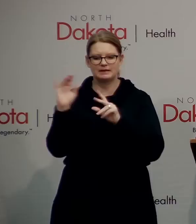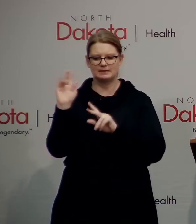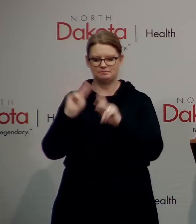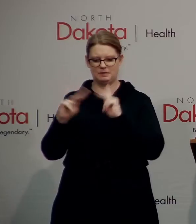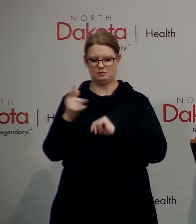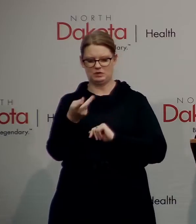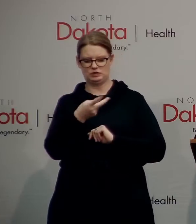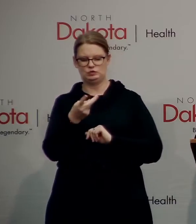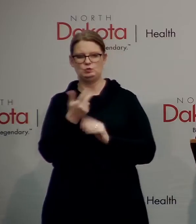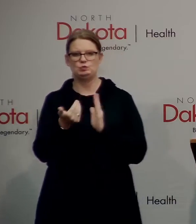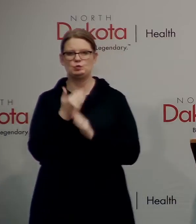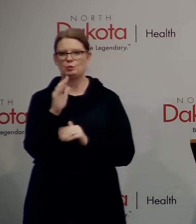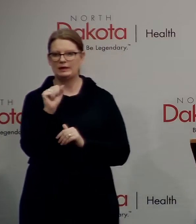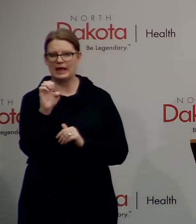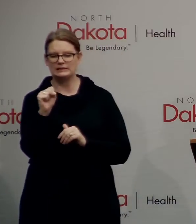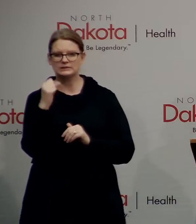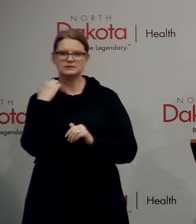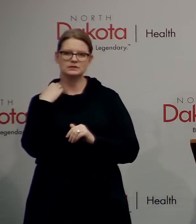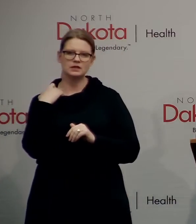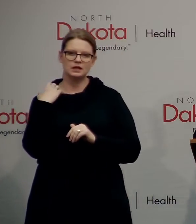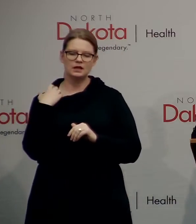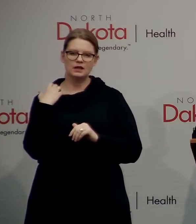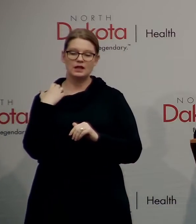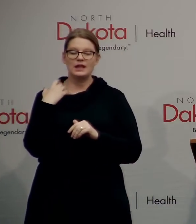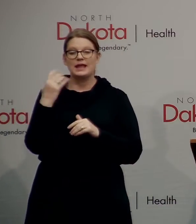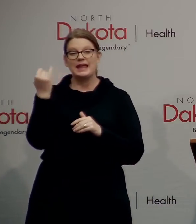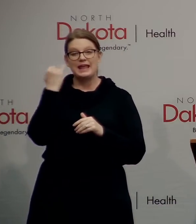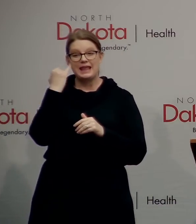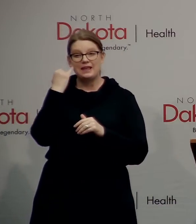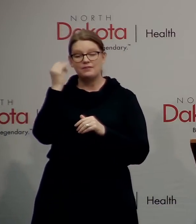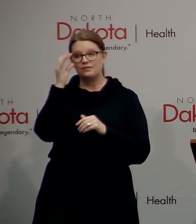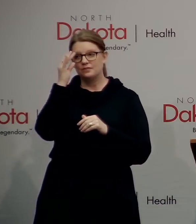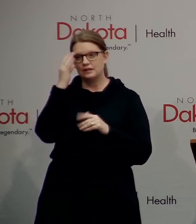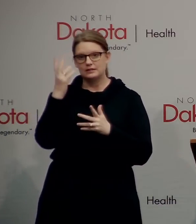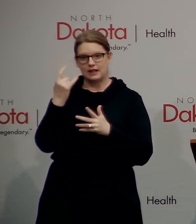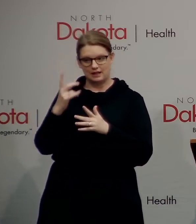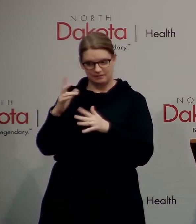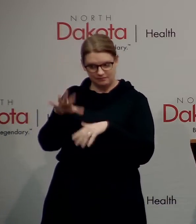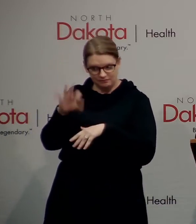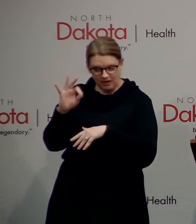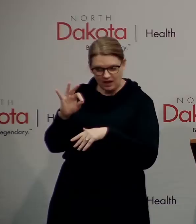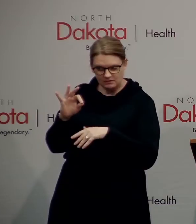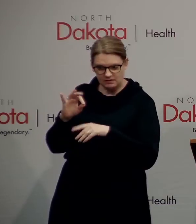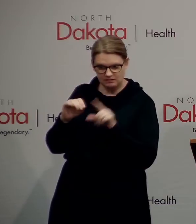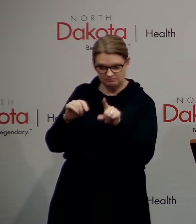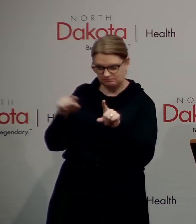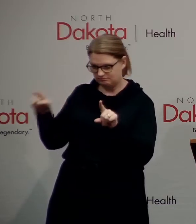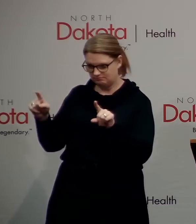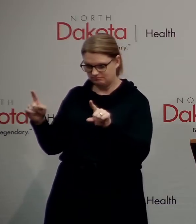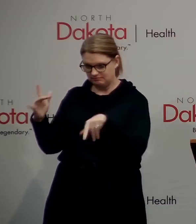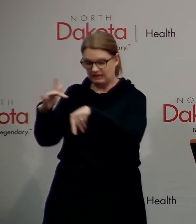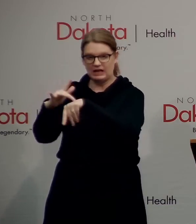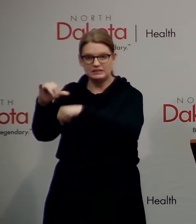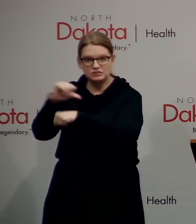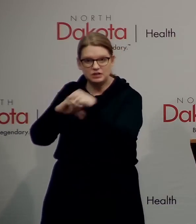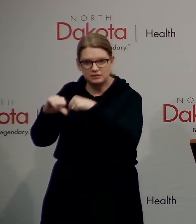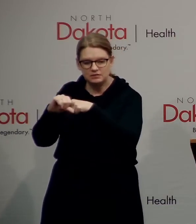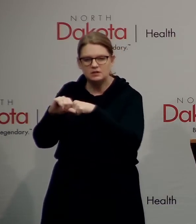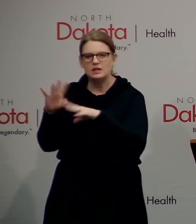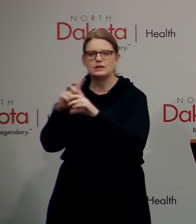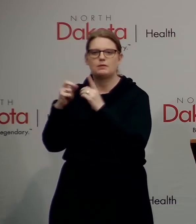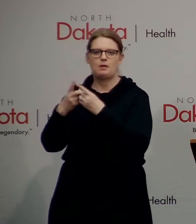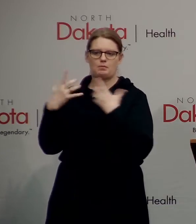2 new cases. If they find people who have come into recent close contact, they will contact, the Department of Health will contact